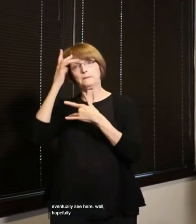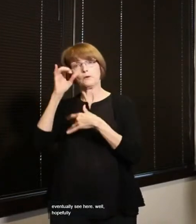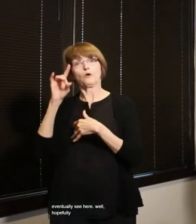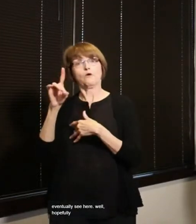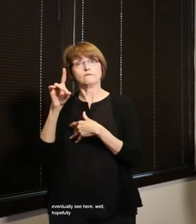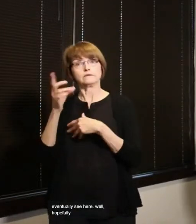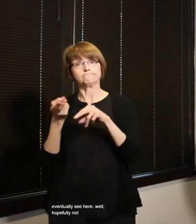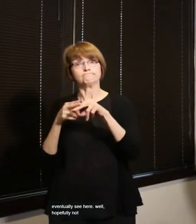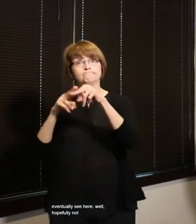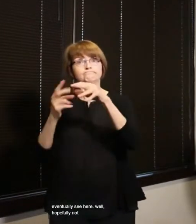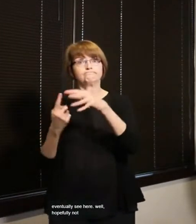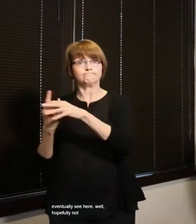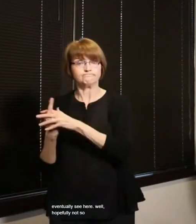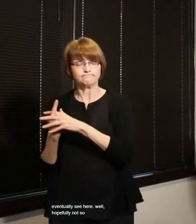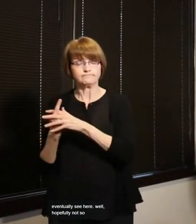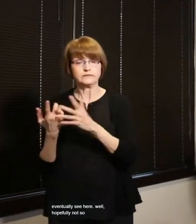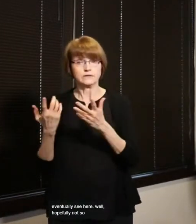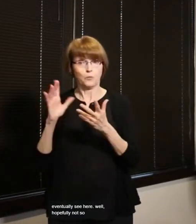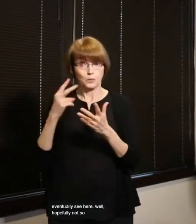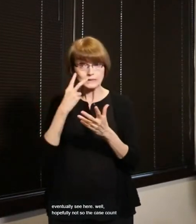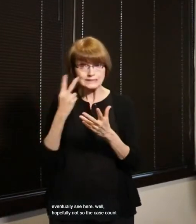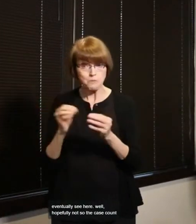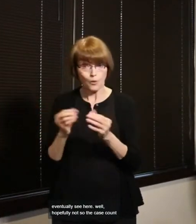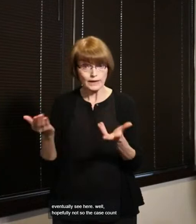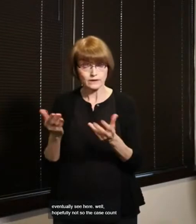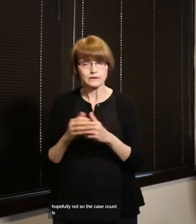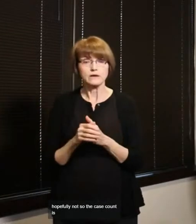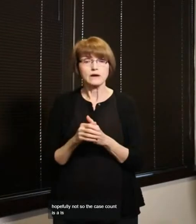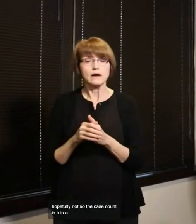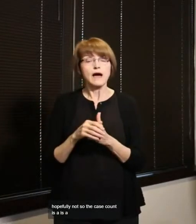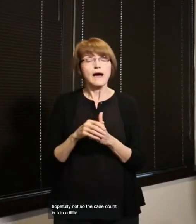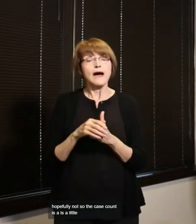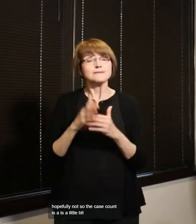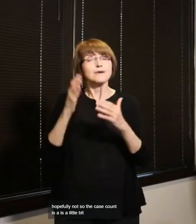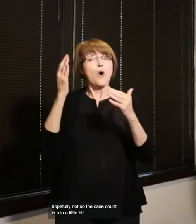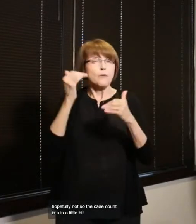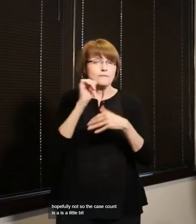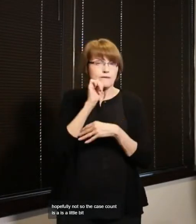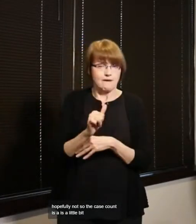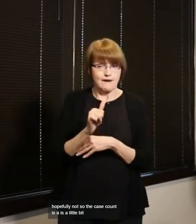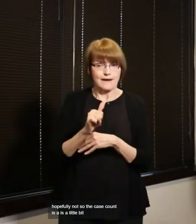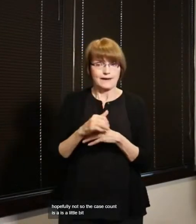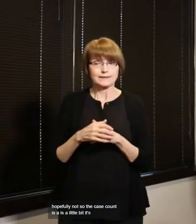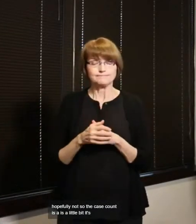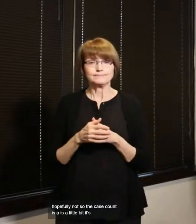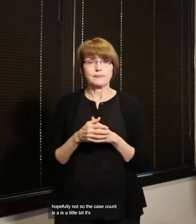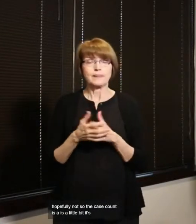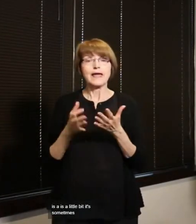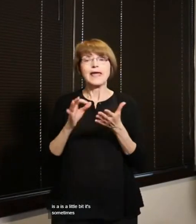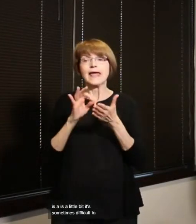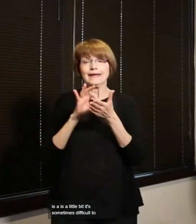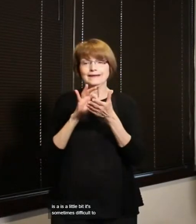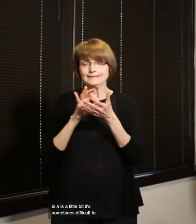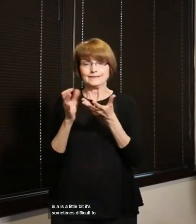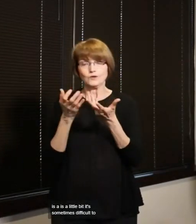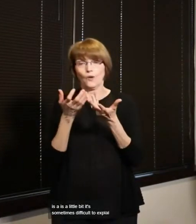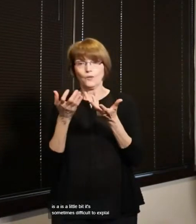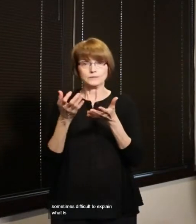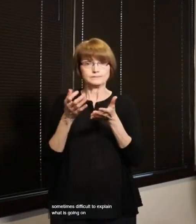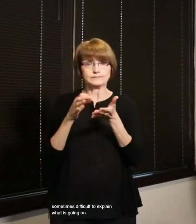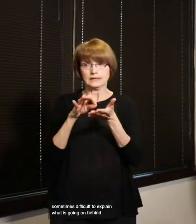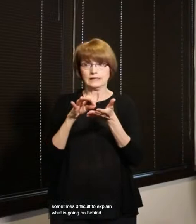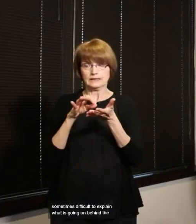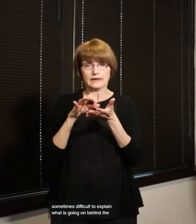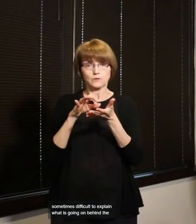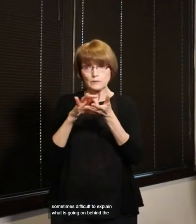hopefully not. So the case count is a little bit, it's sometimes difficult to explain what is going on behind